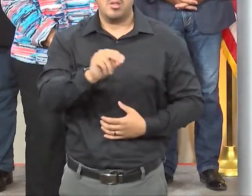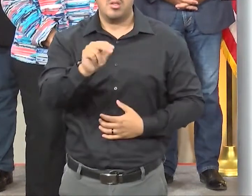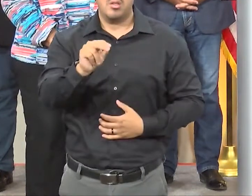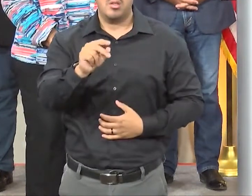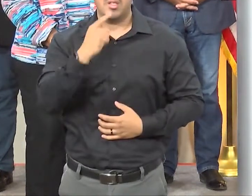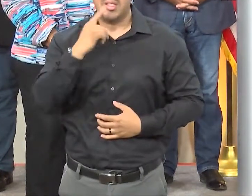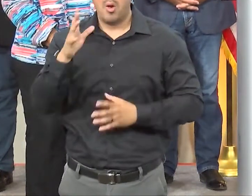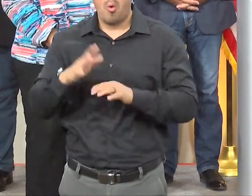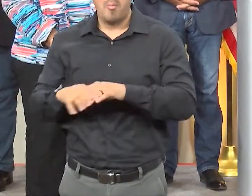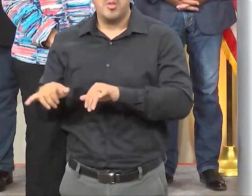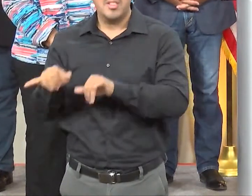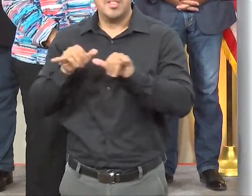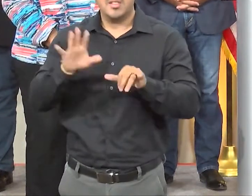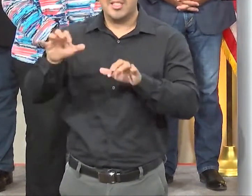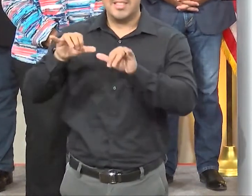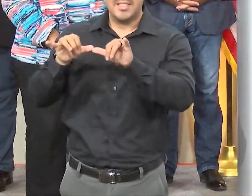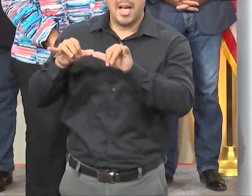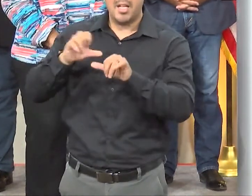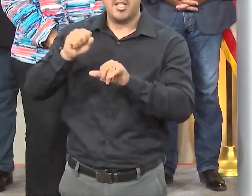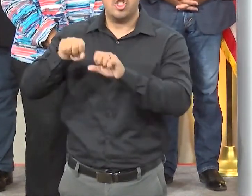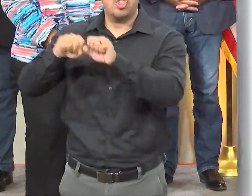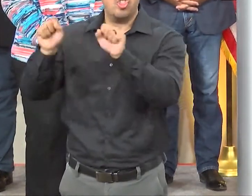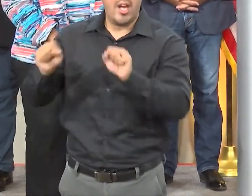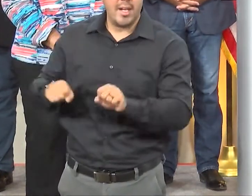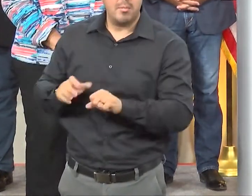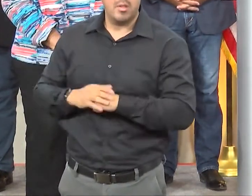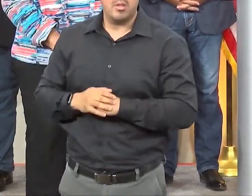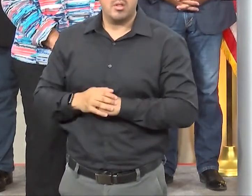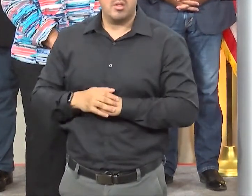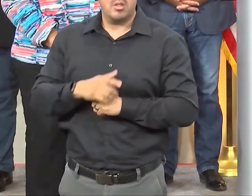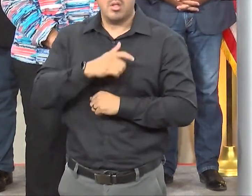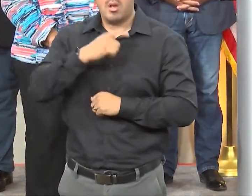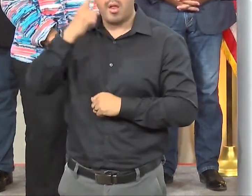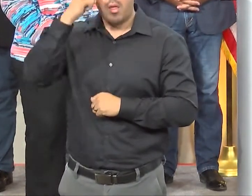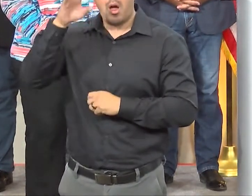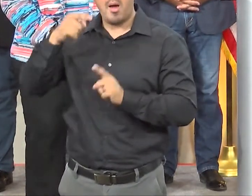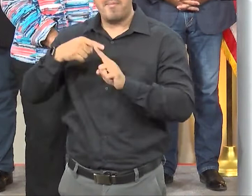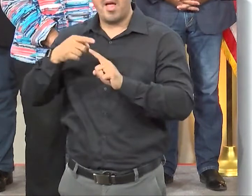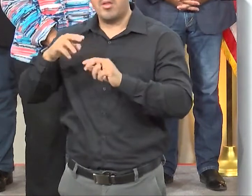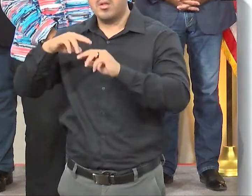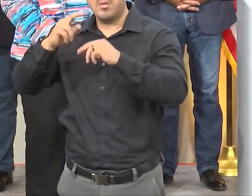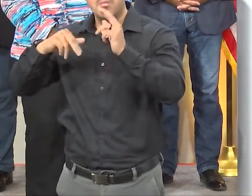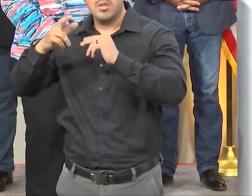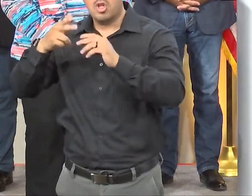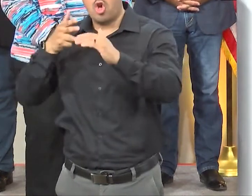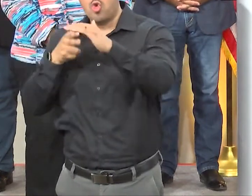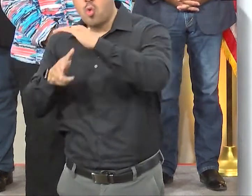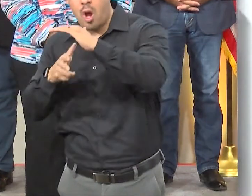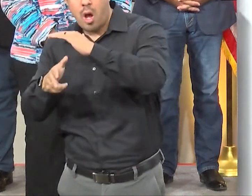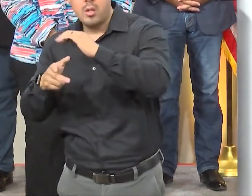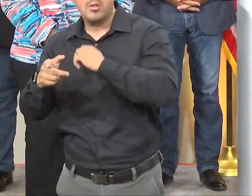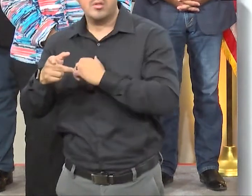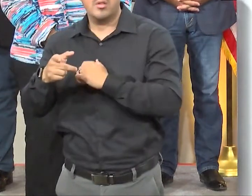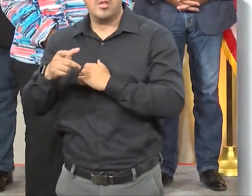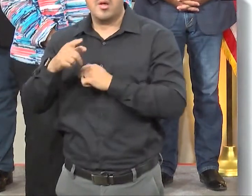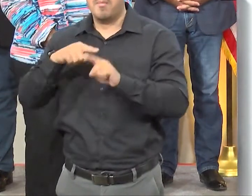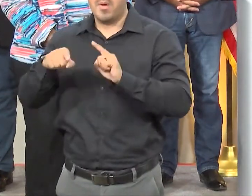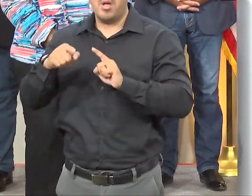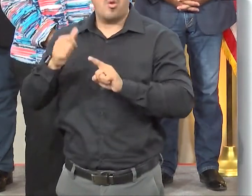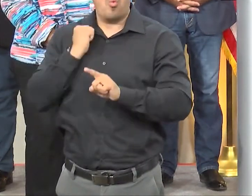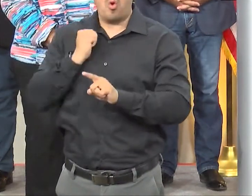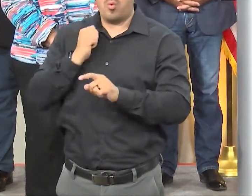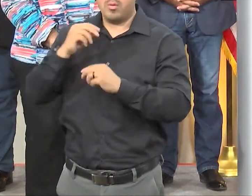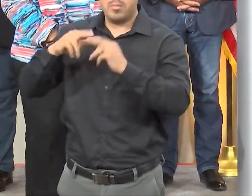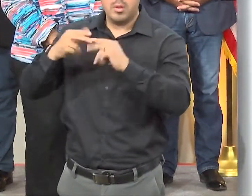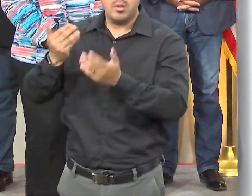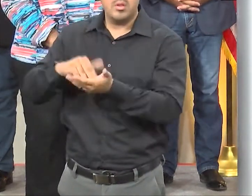similar size and shape. They told us they could not build garages, yet in Edgebrook we see where they built garages. They told